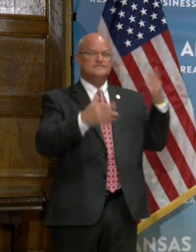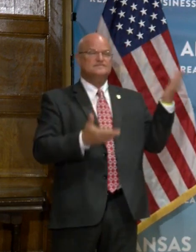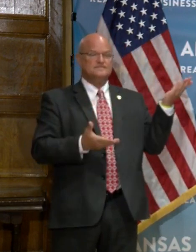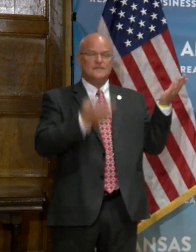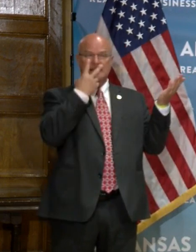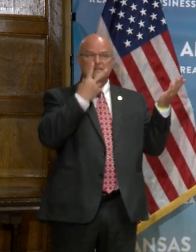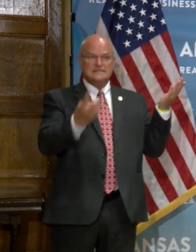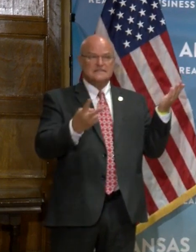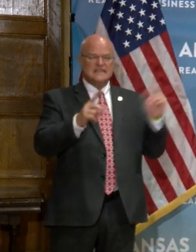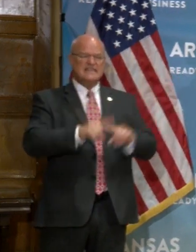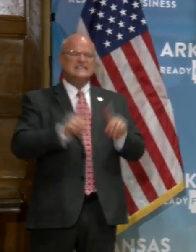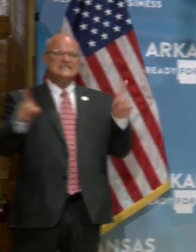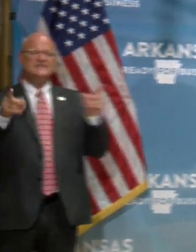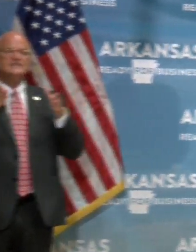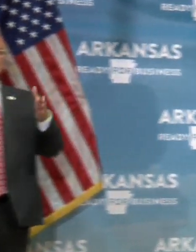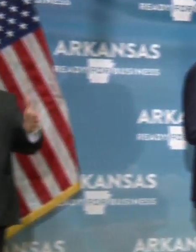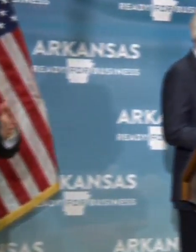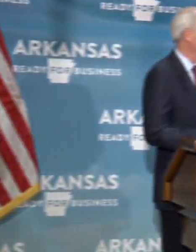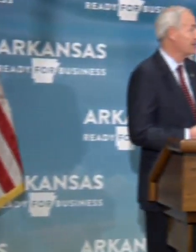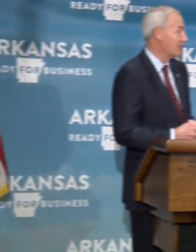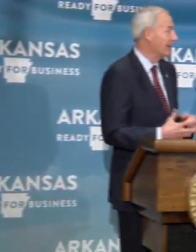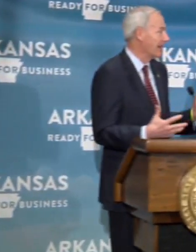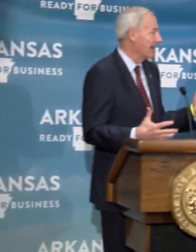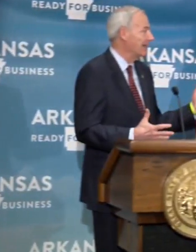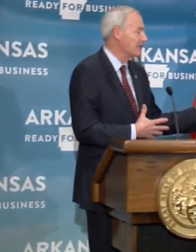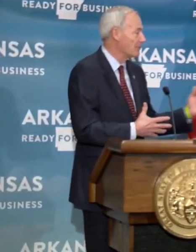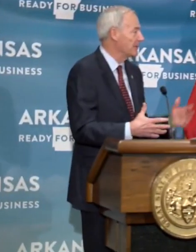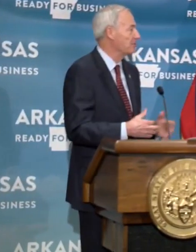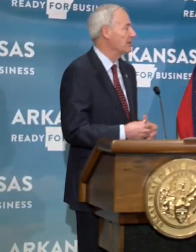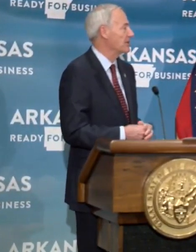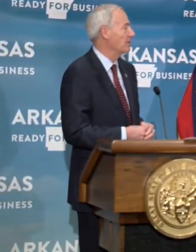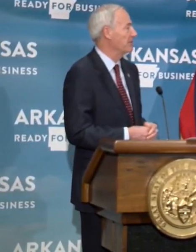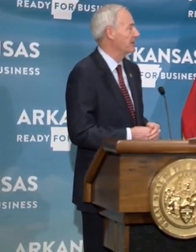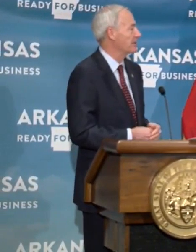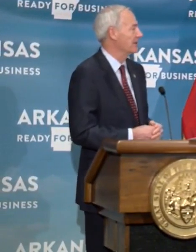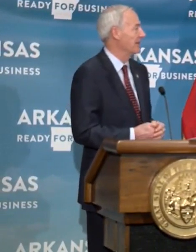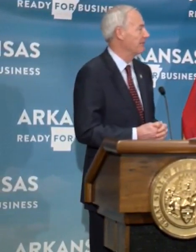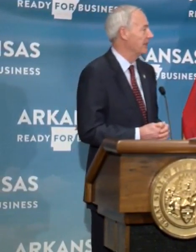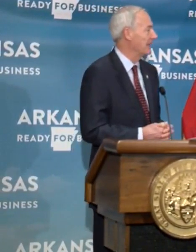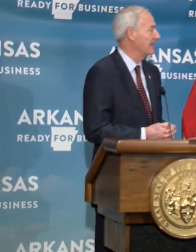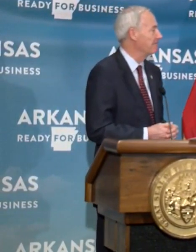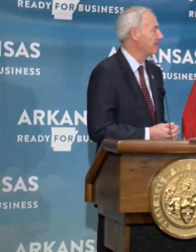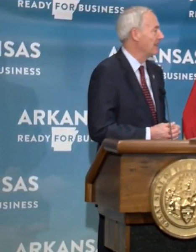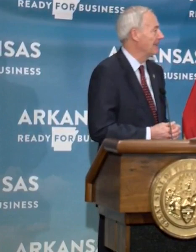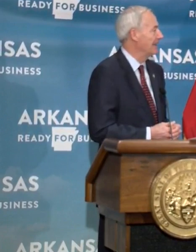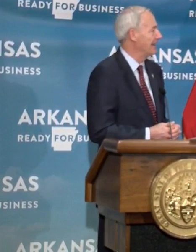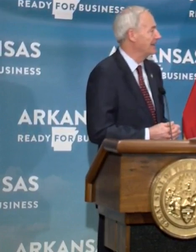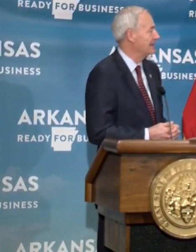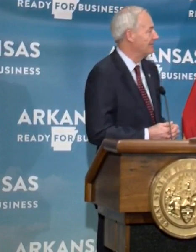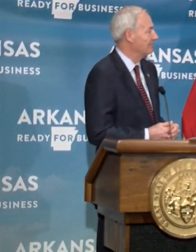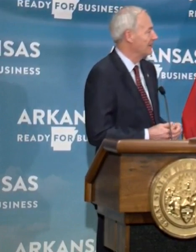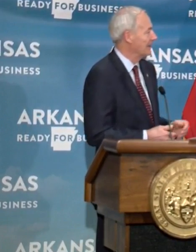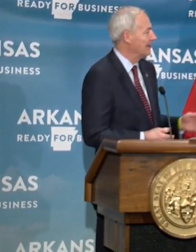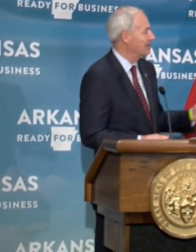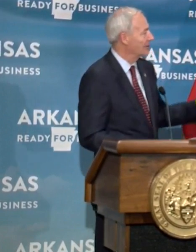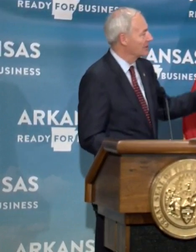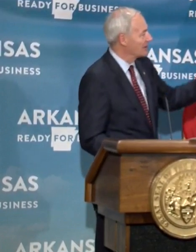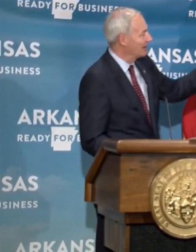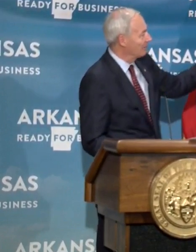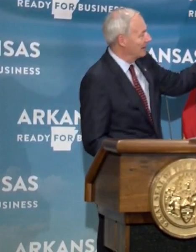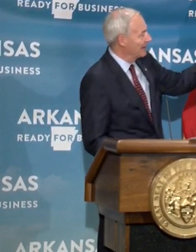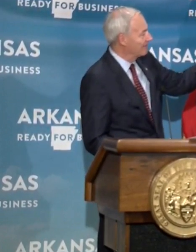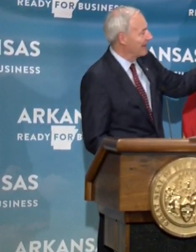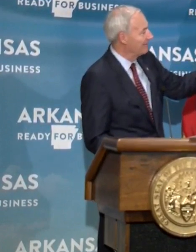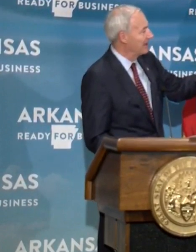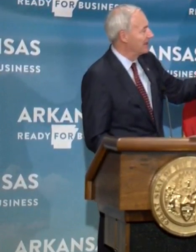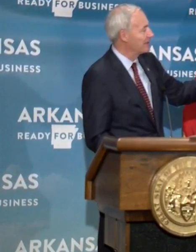graphs to see it in a different fashion and see the trend line is the reason we show this every day. And again, you can